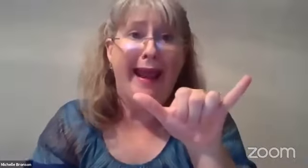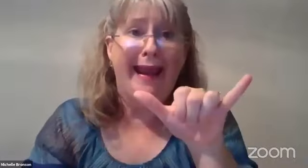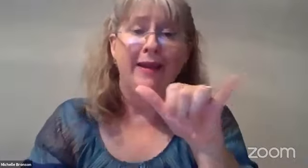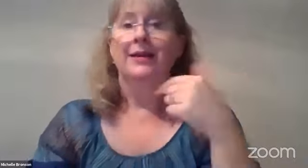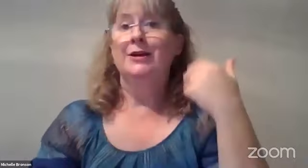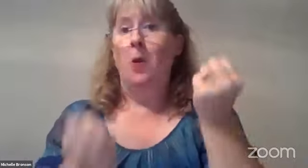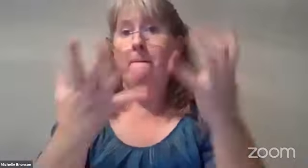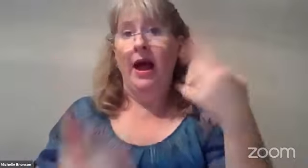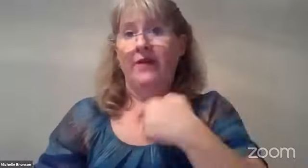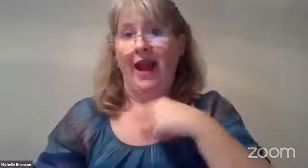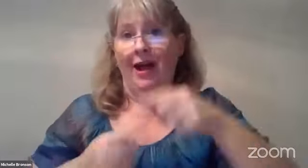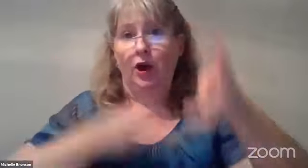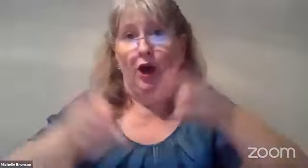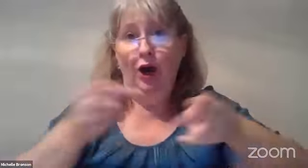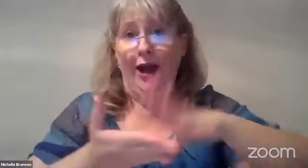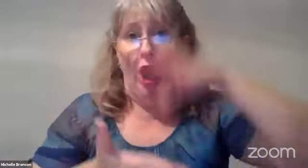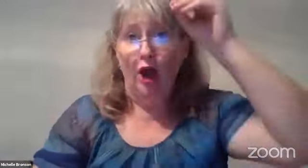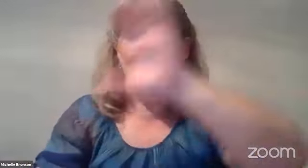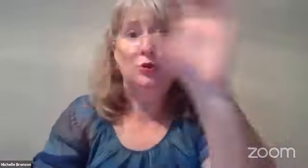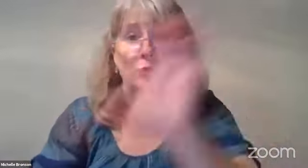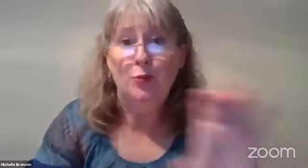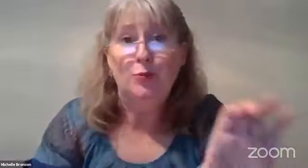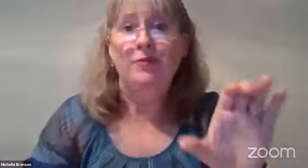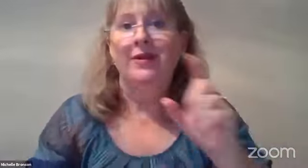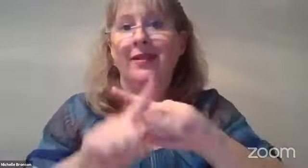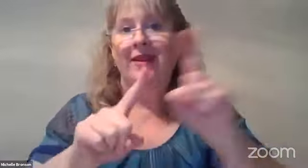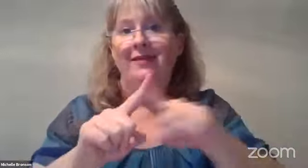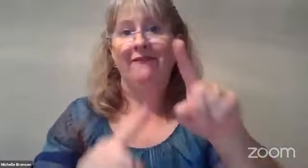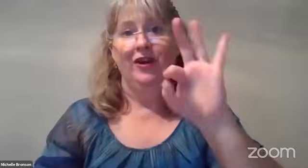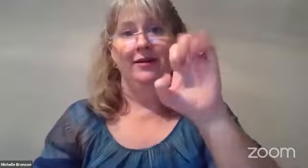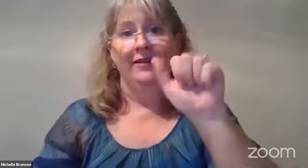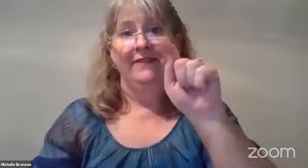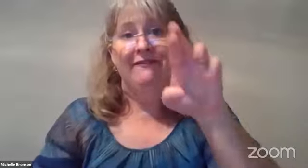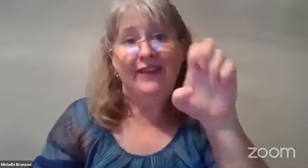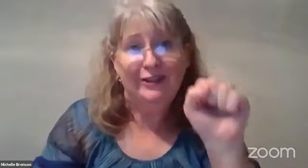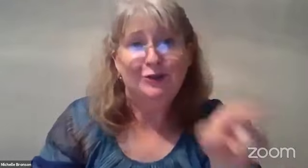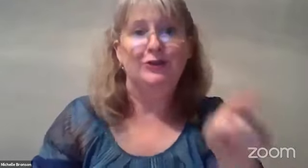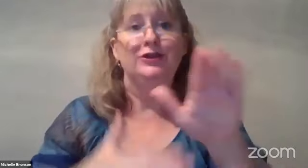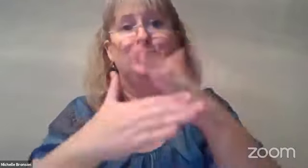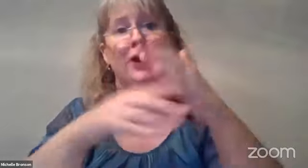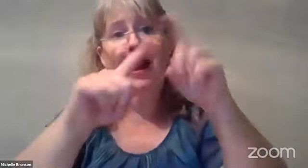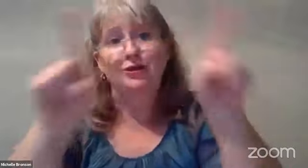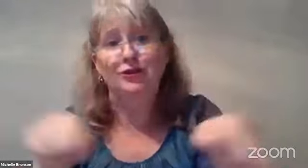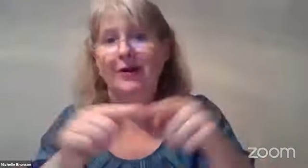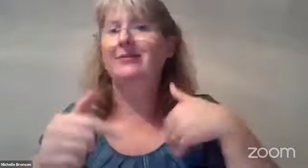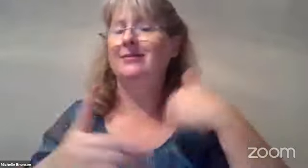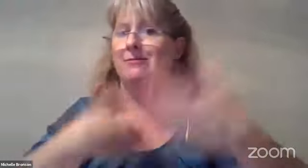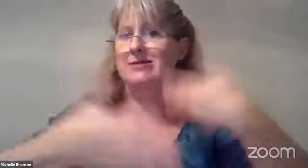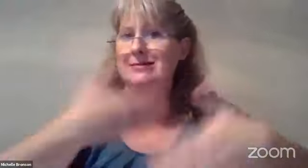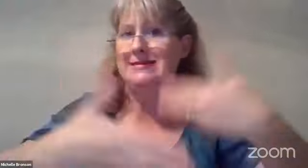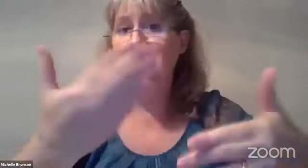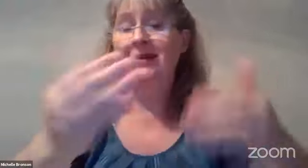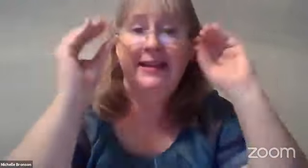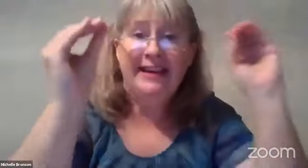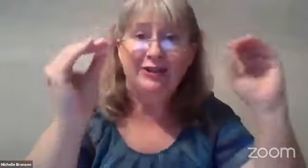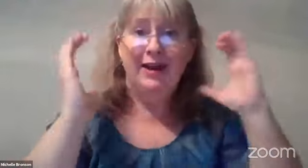And everyone's been working remotely. We had to learn Zoom very fast, the different features, how to share screens and all